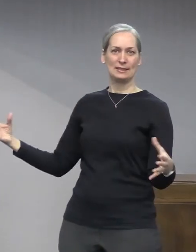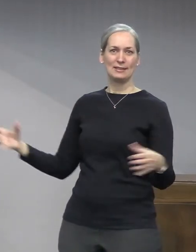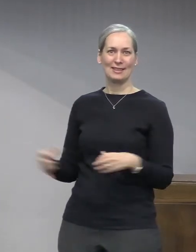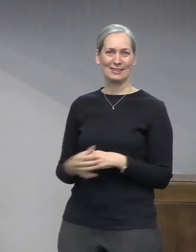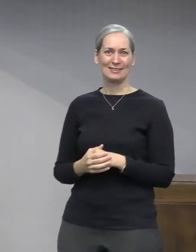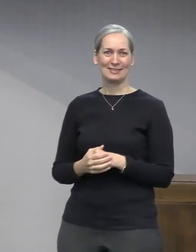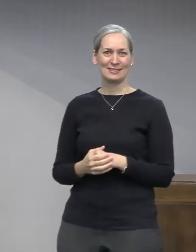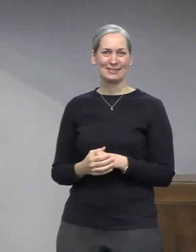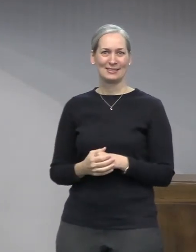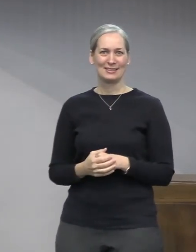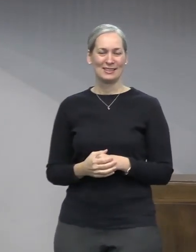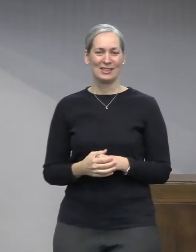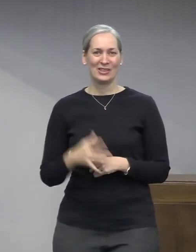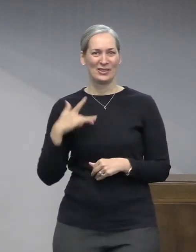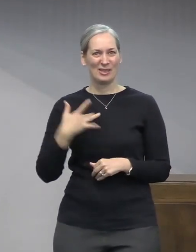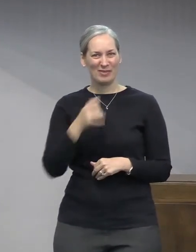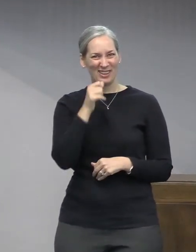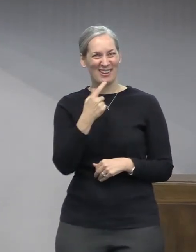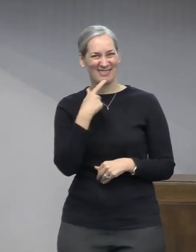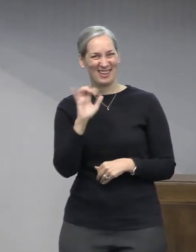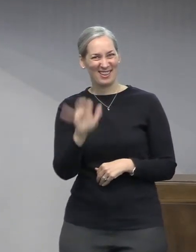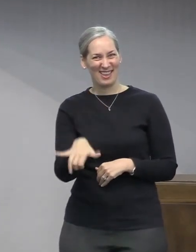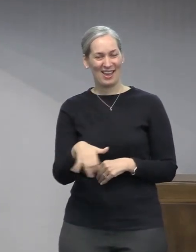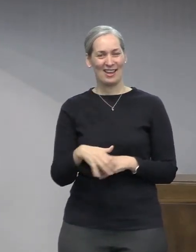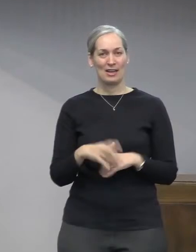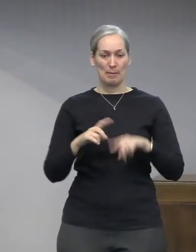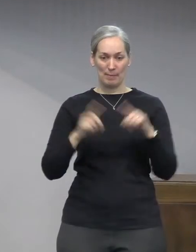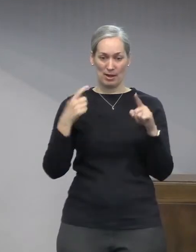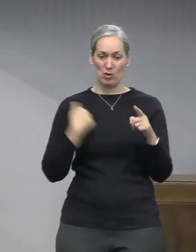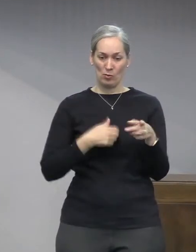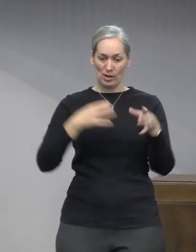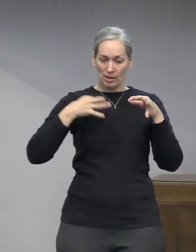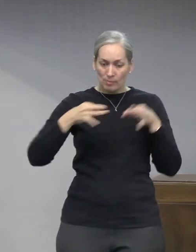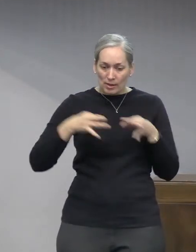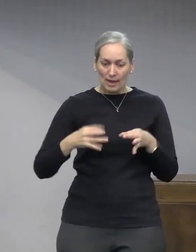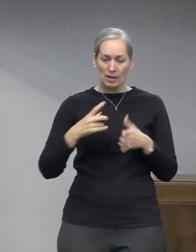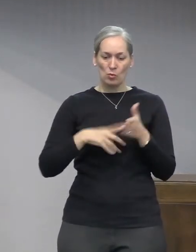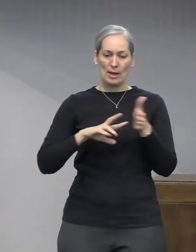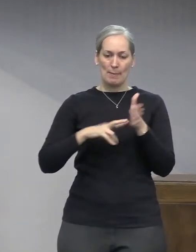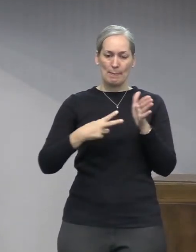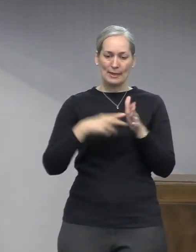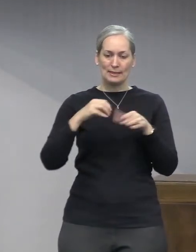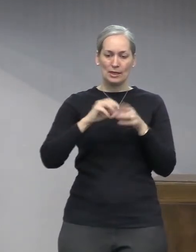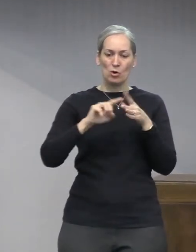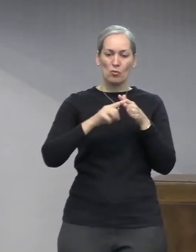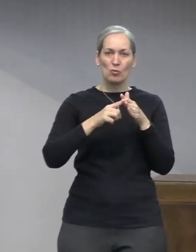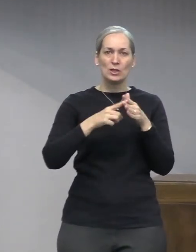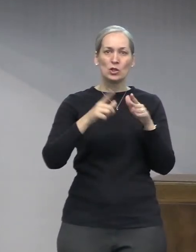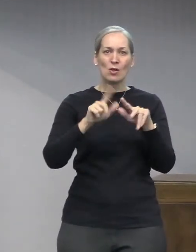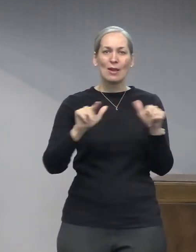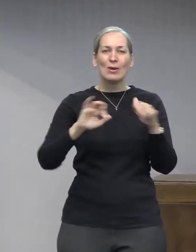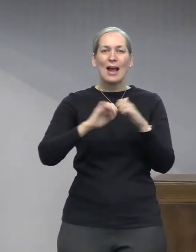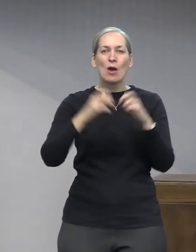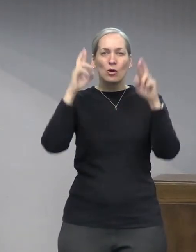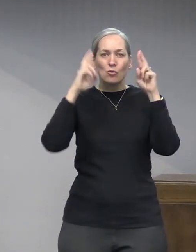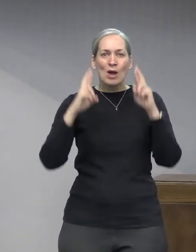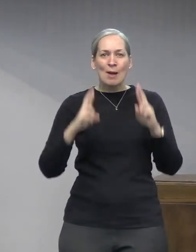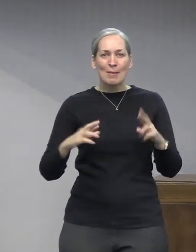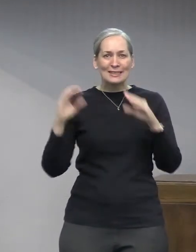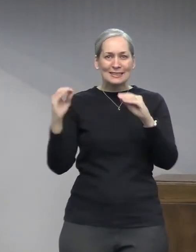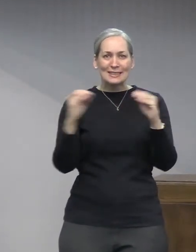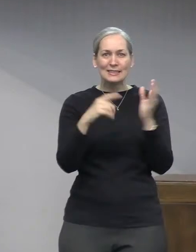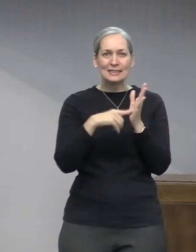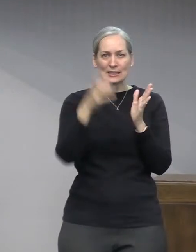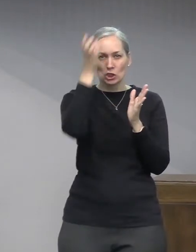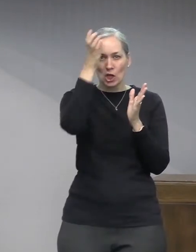So because we're unpacking what this meant in the original language, how did the rabbis teach this? How did they teach their